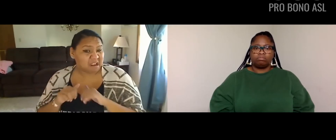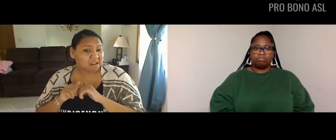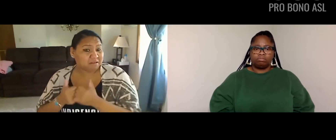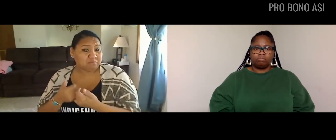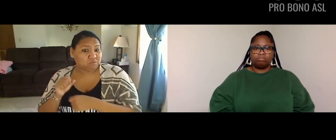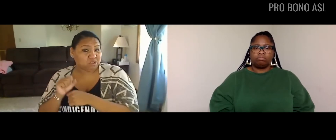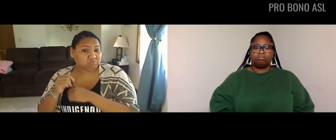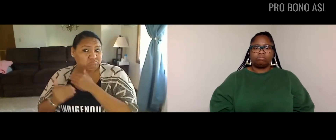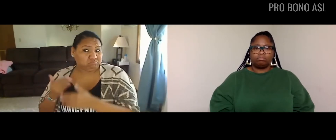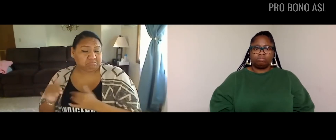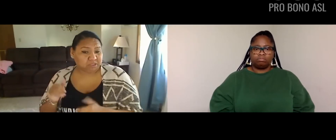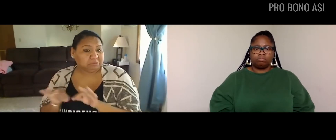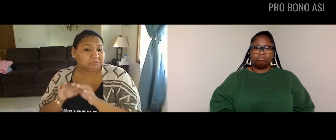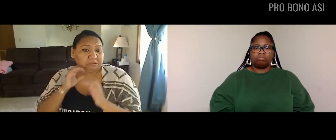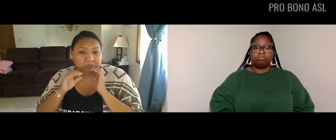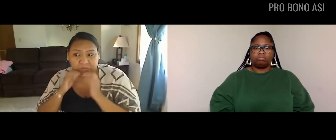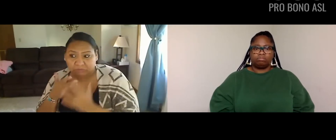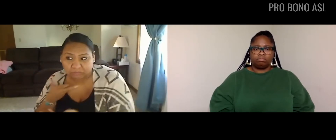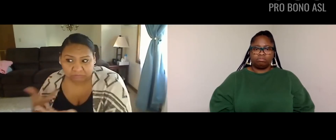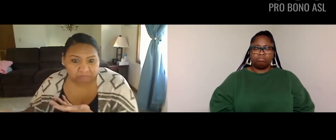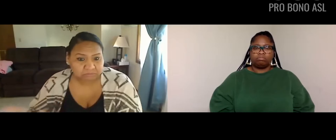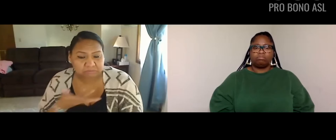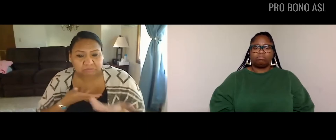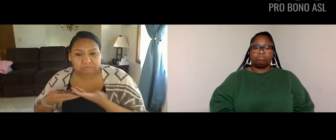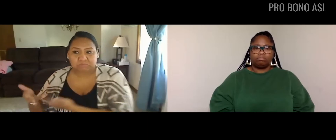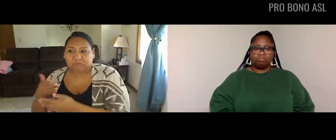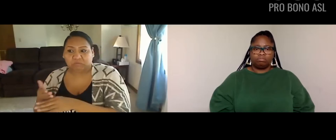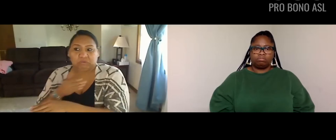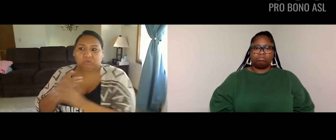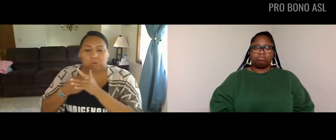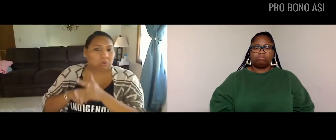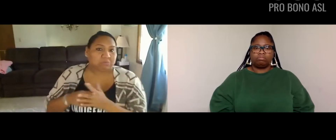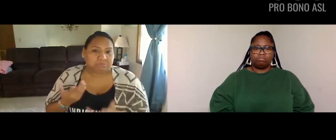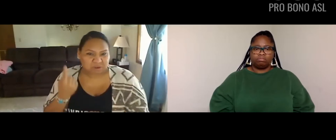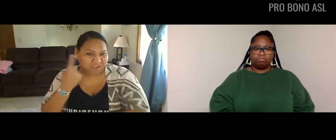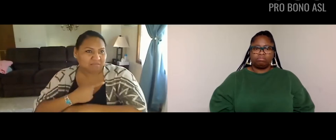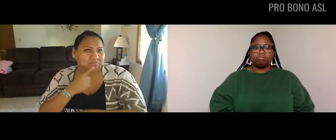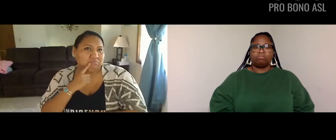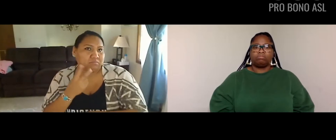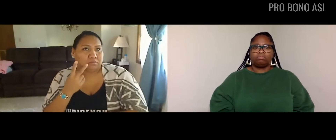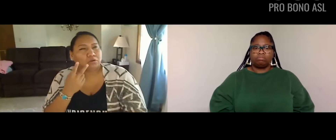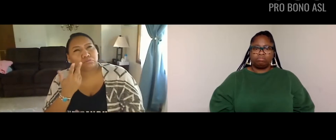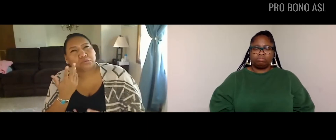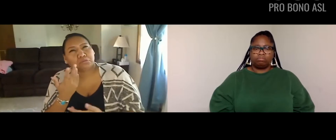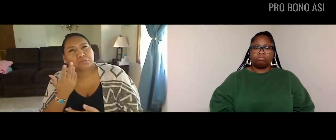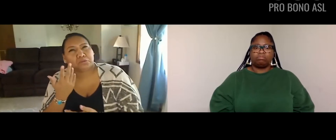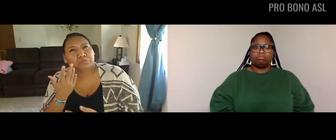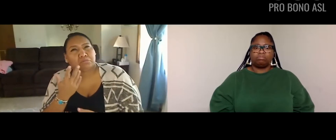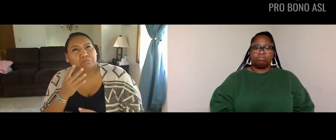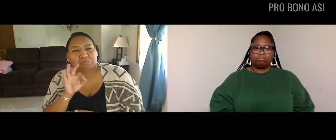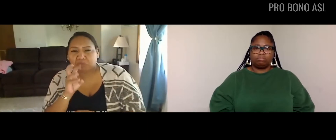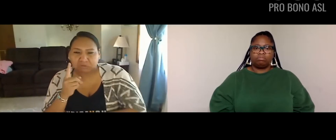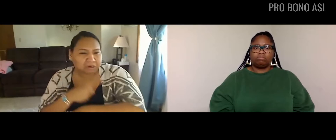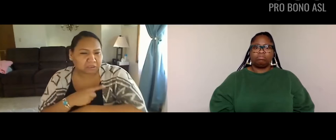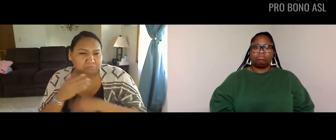talk and then sign to me, and I would interpret what they were saying for deaf individuals. So that's how we worked it out. That